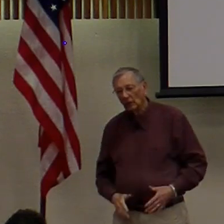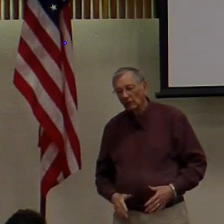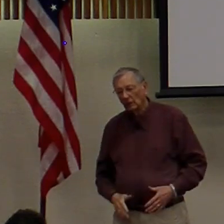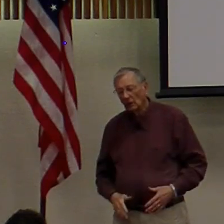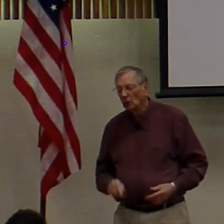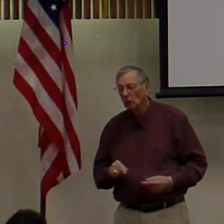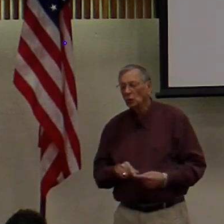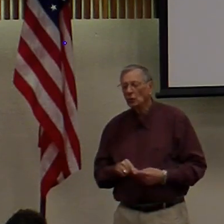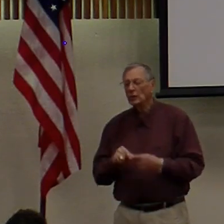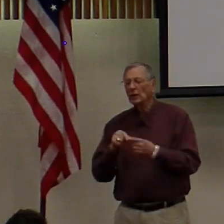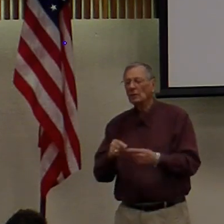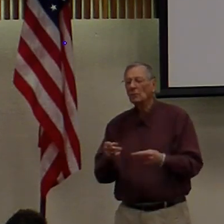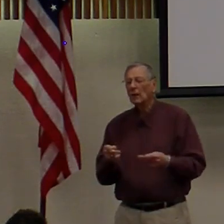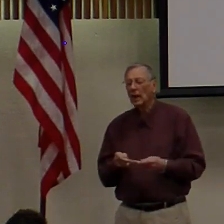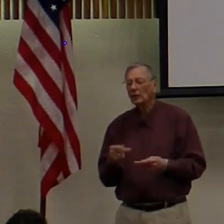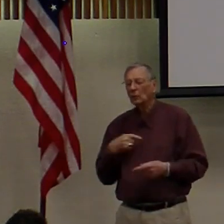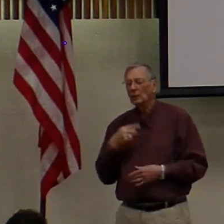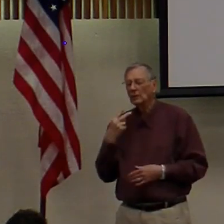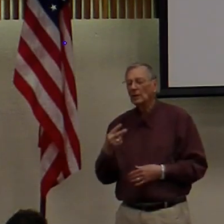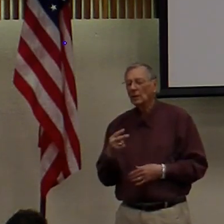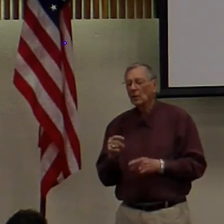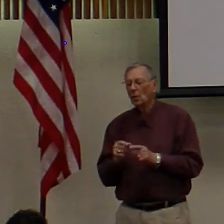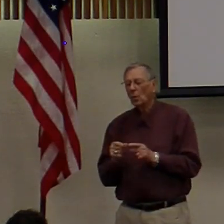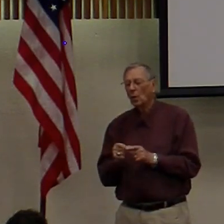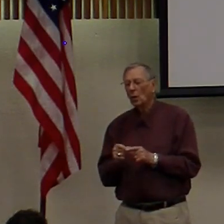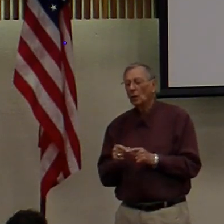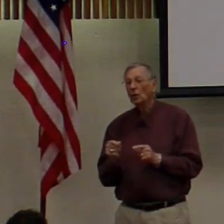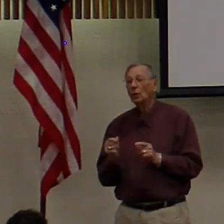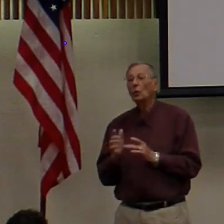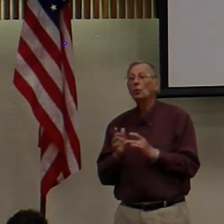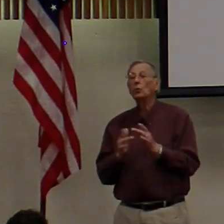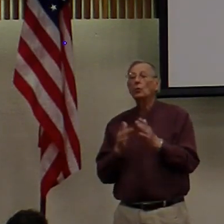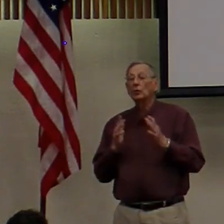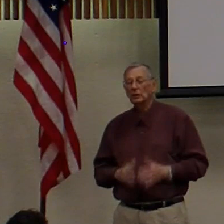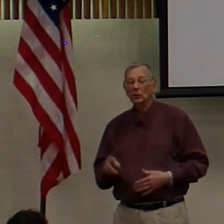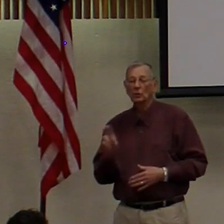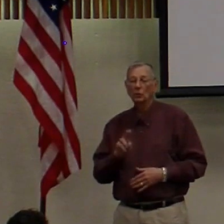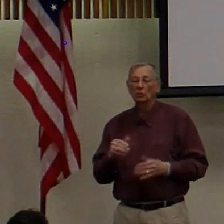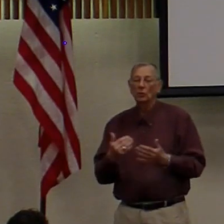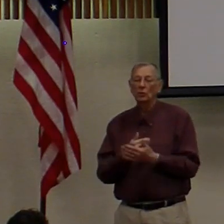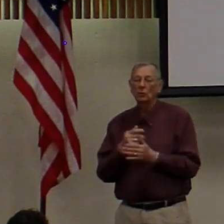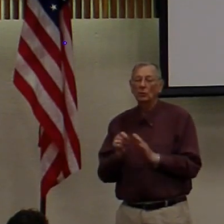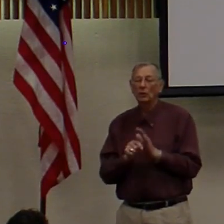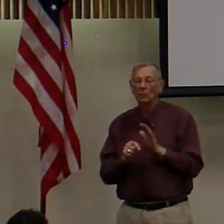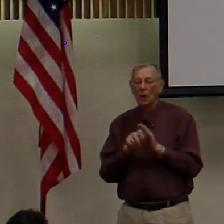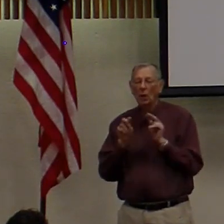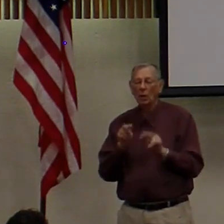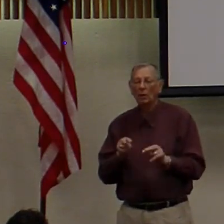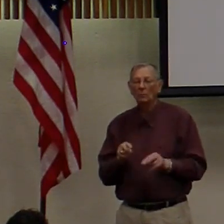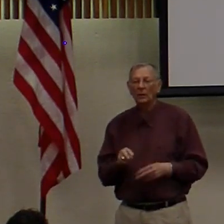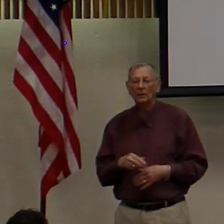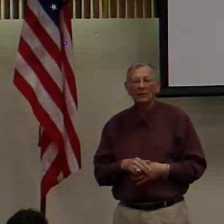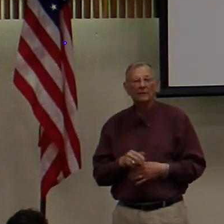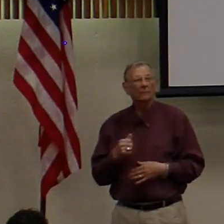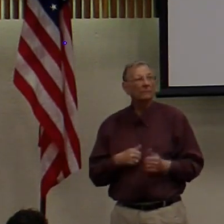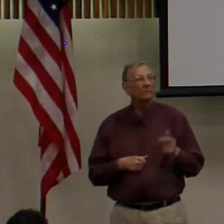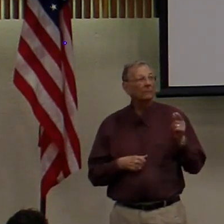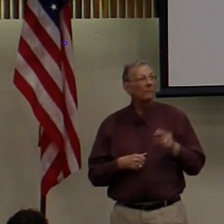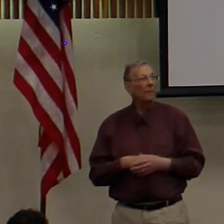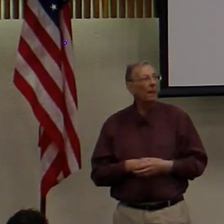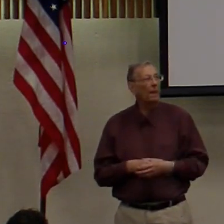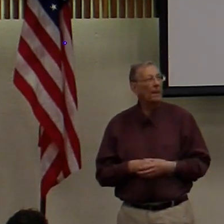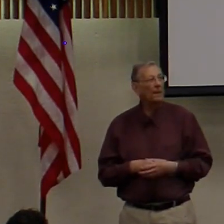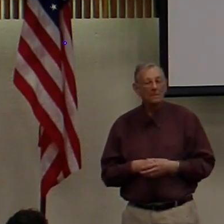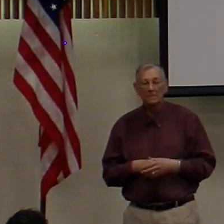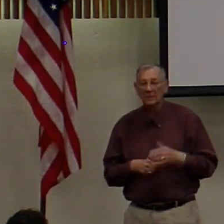unique places where we see the word Christian used in the New Testament. You can go ahead and put that one up there, Harold.